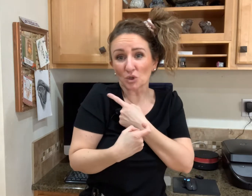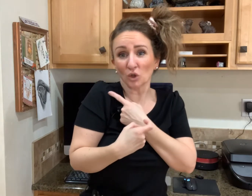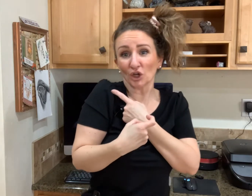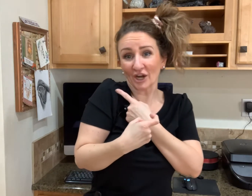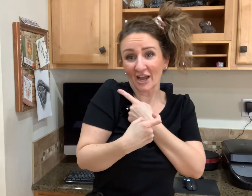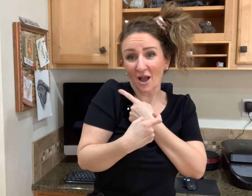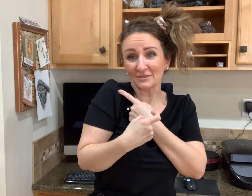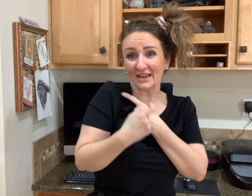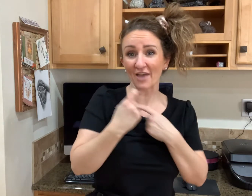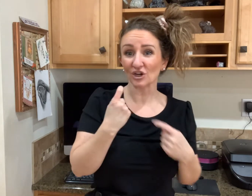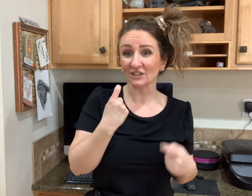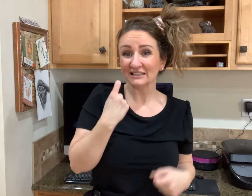are going to come together.